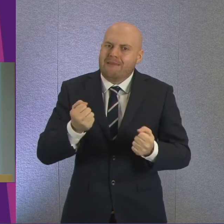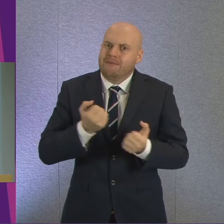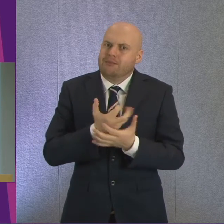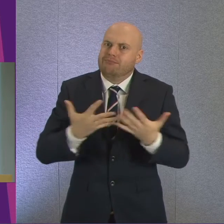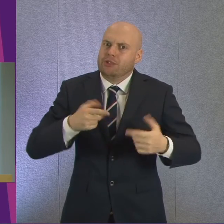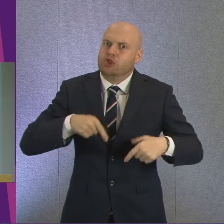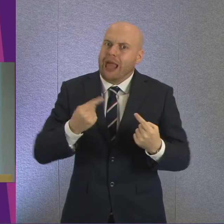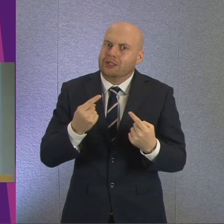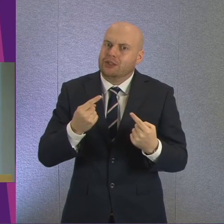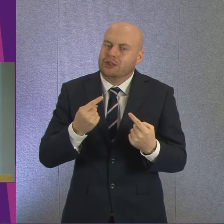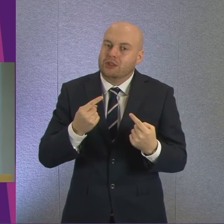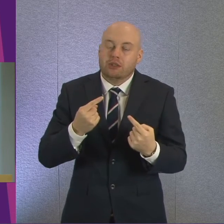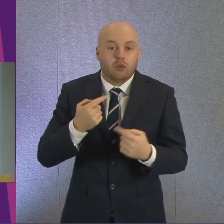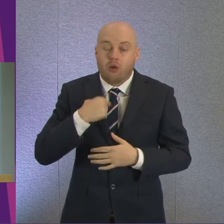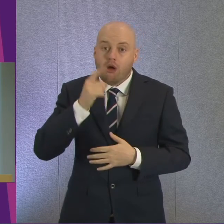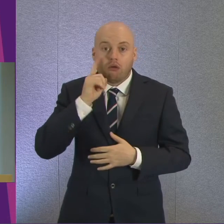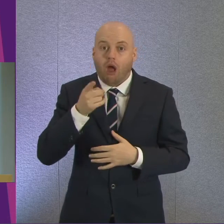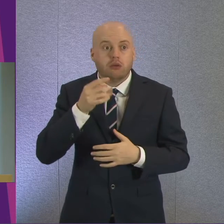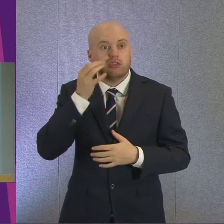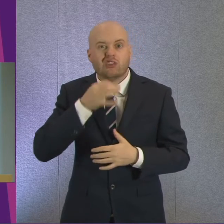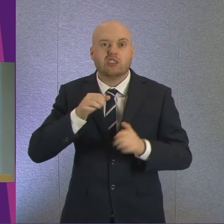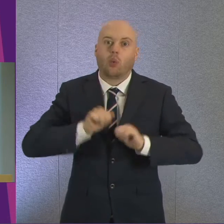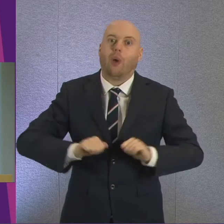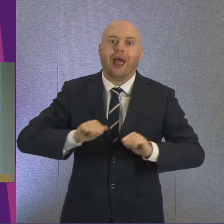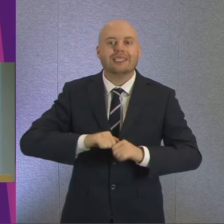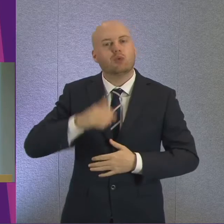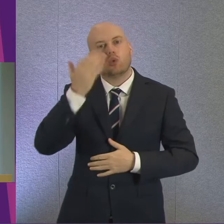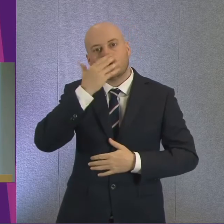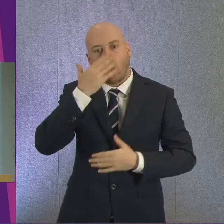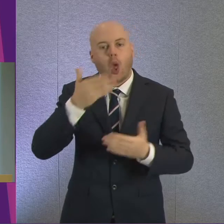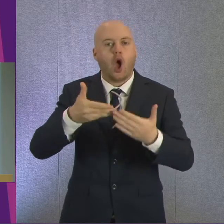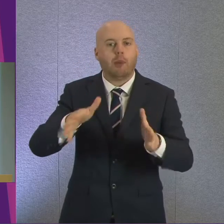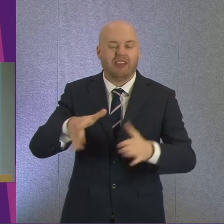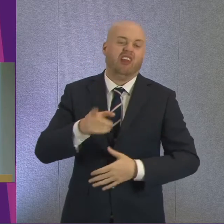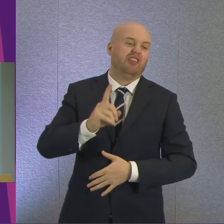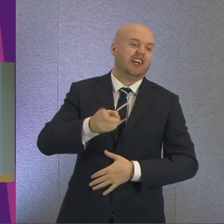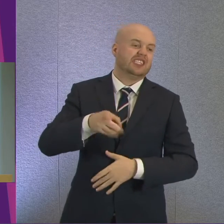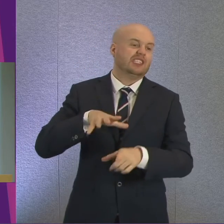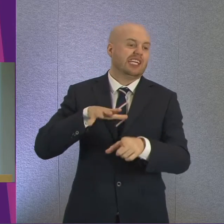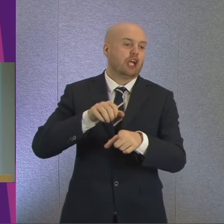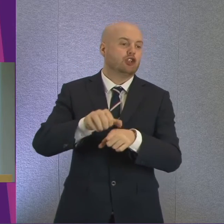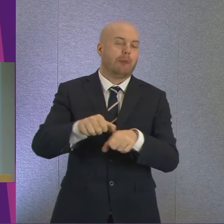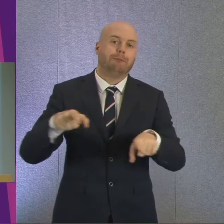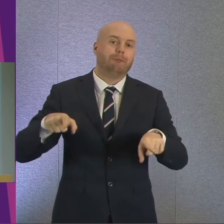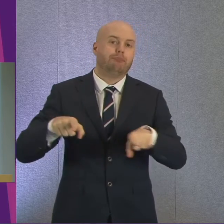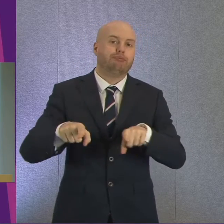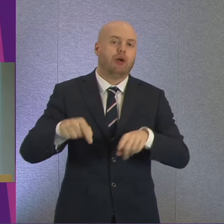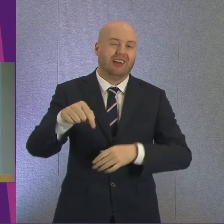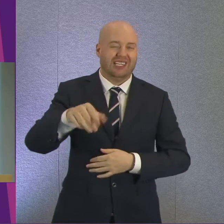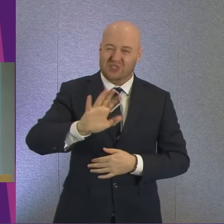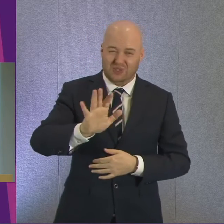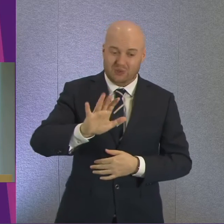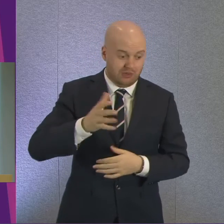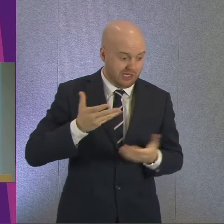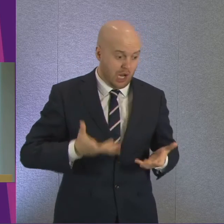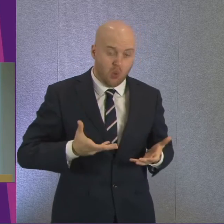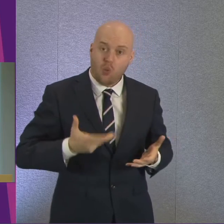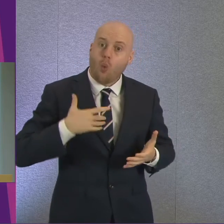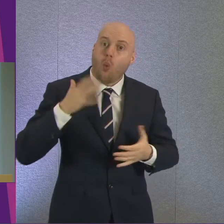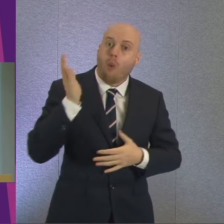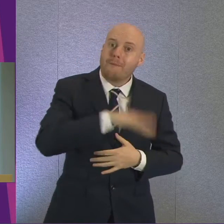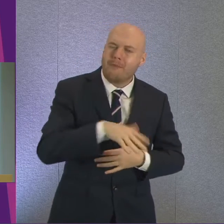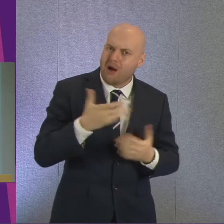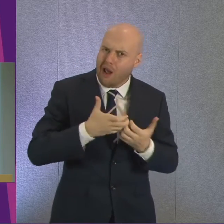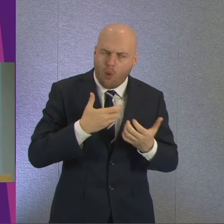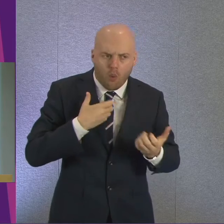schools open. We are currently working very hard on that particular issue. Now more than ever, there is a need for